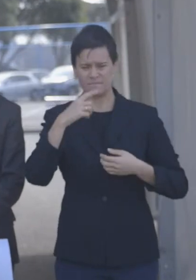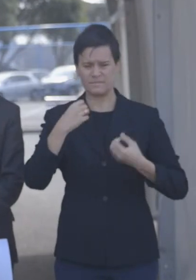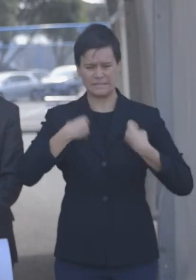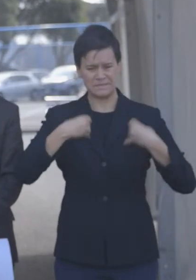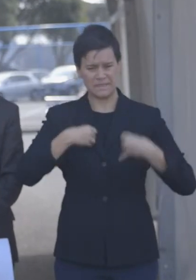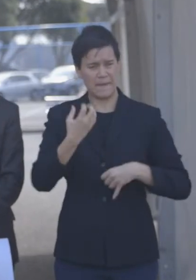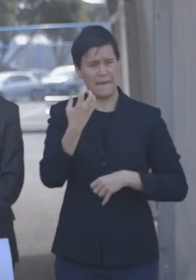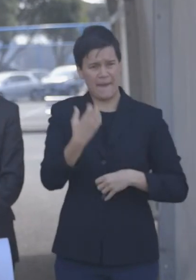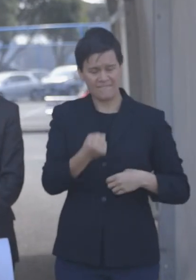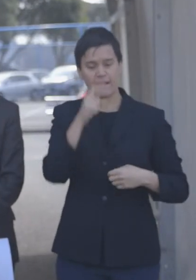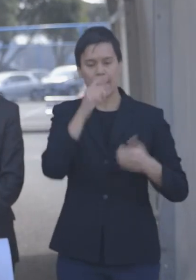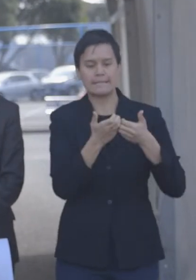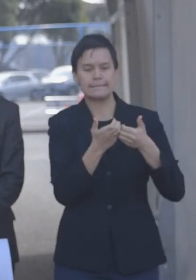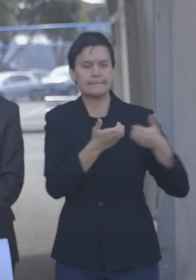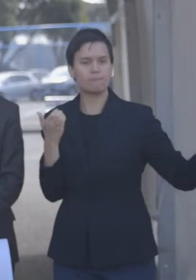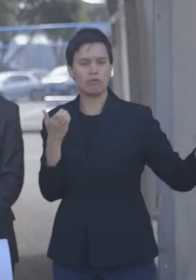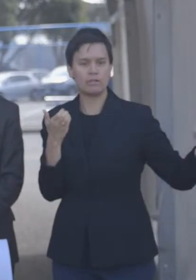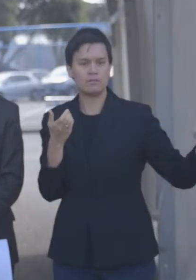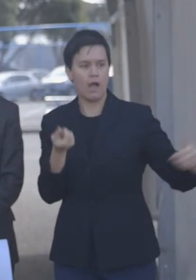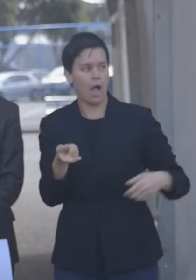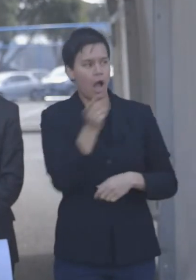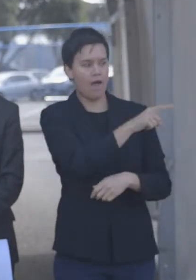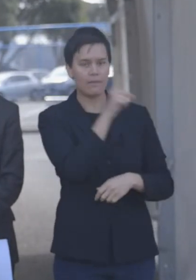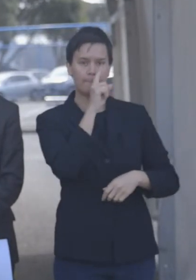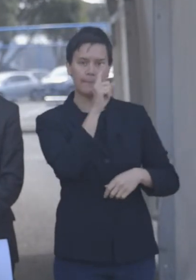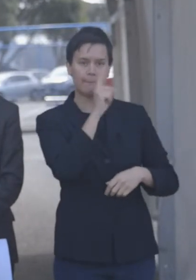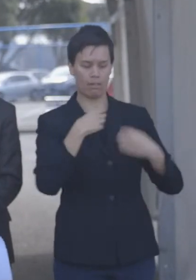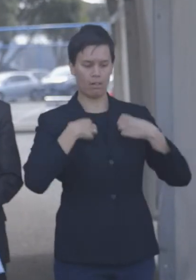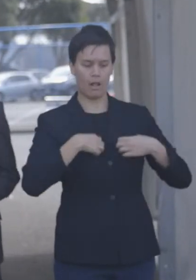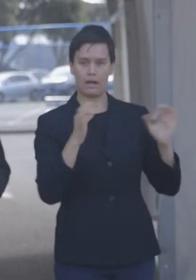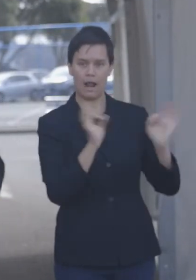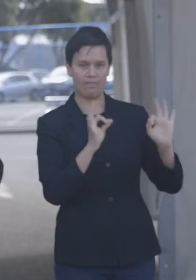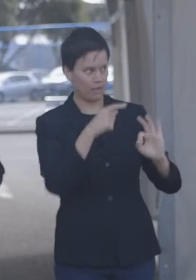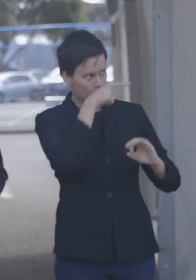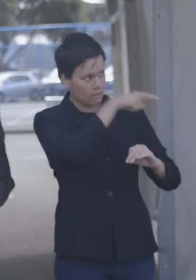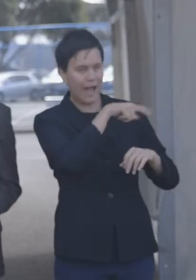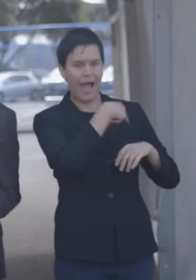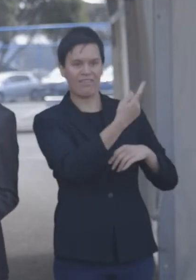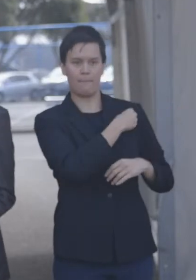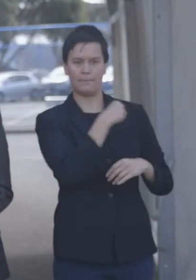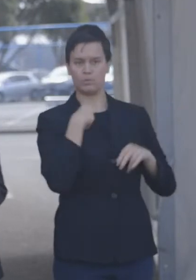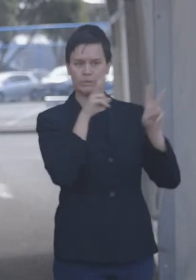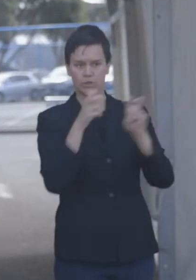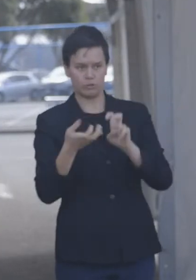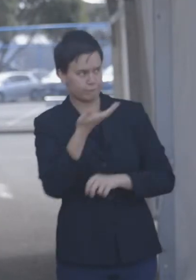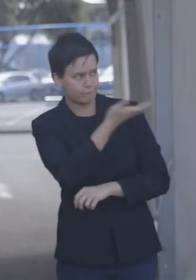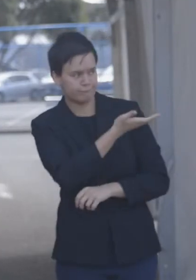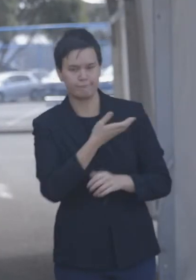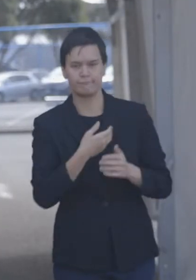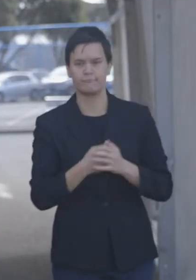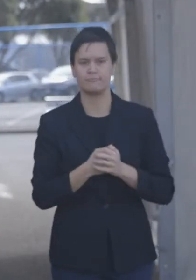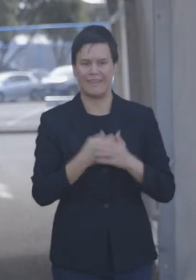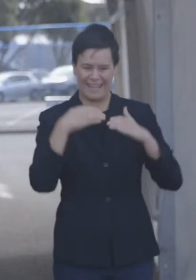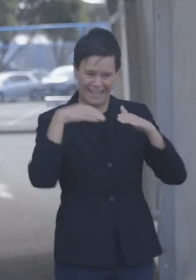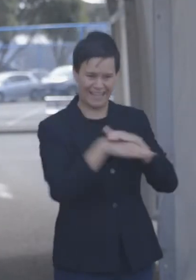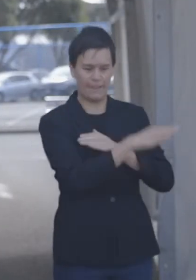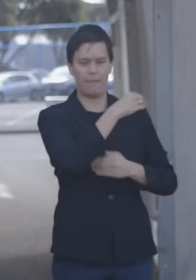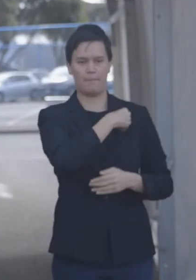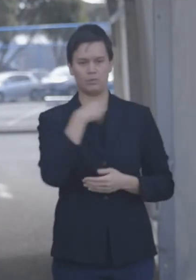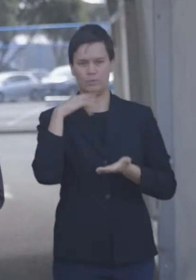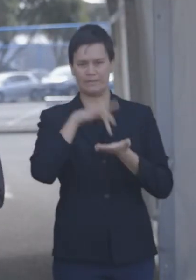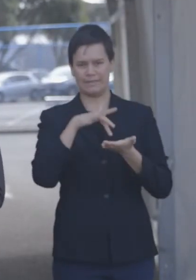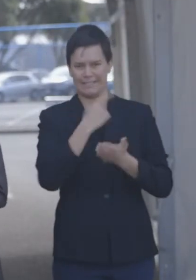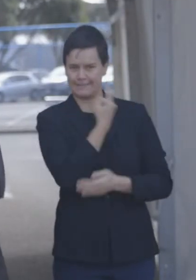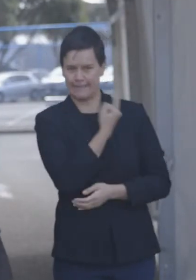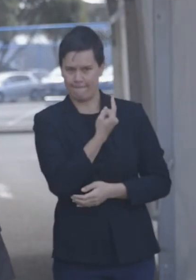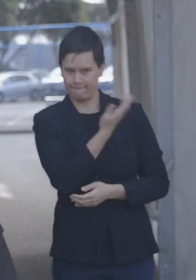were able to access healthcare. So, yeah, kia ora. Thank you. Well, thanks, Sean and Rachel.